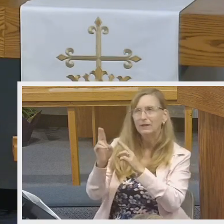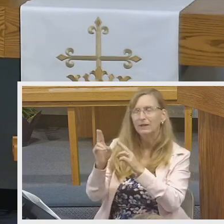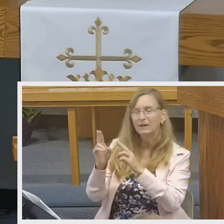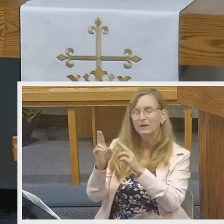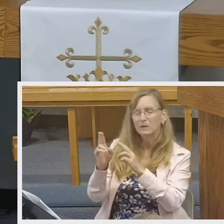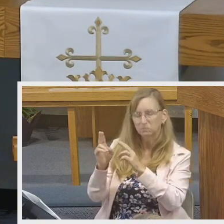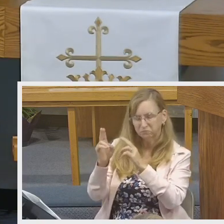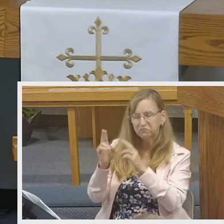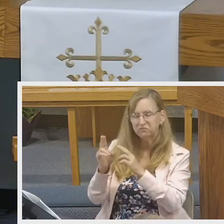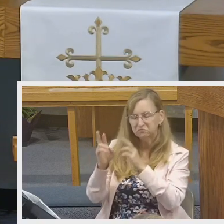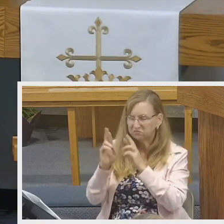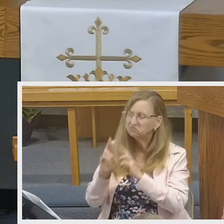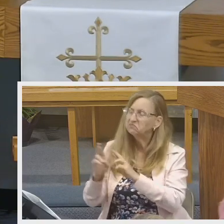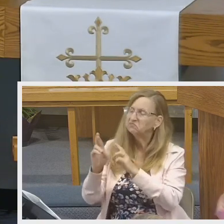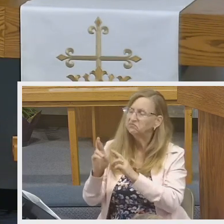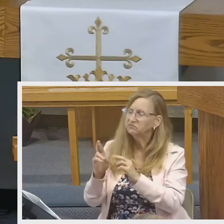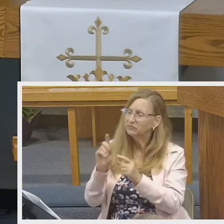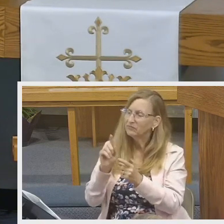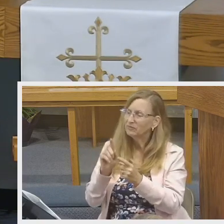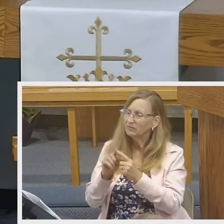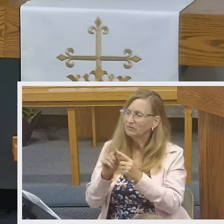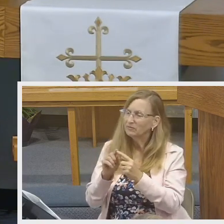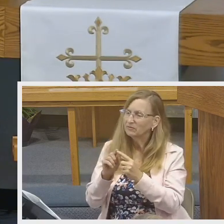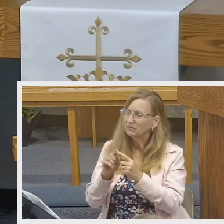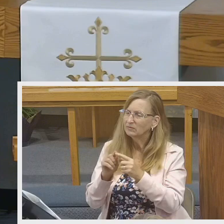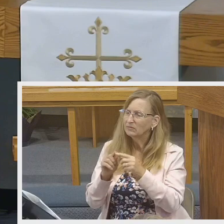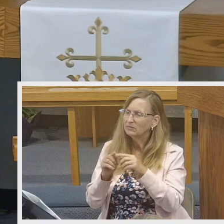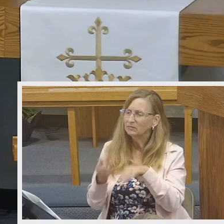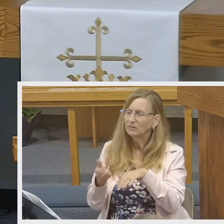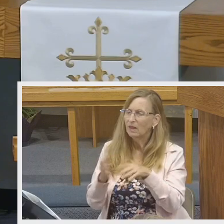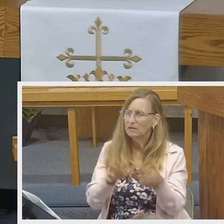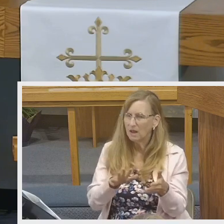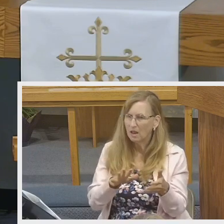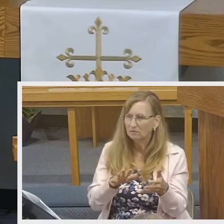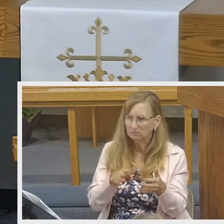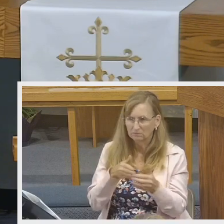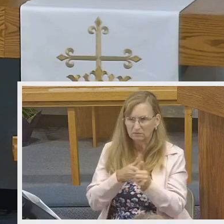their respects to dead religious leaders.